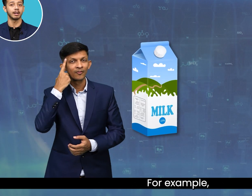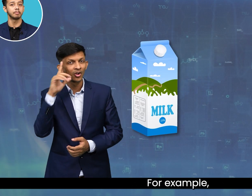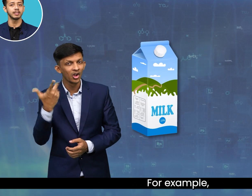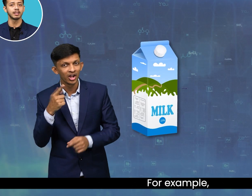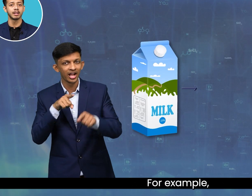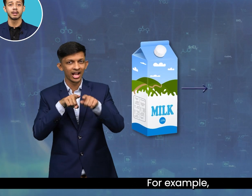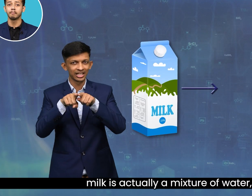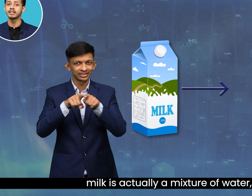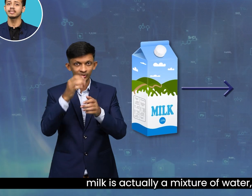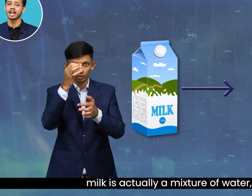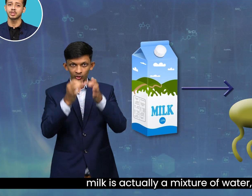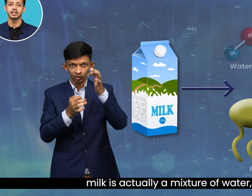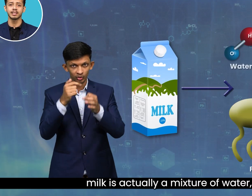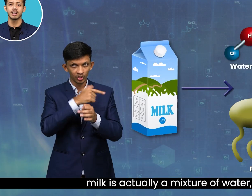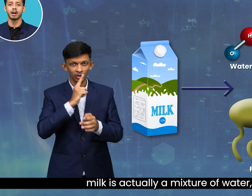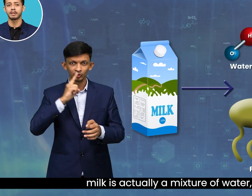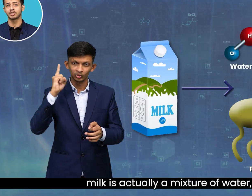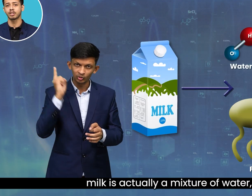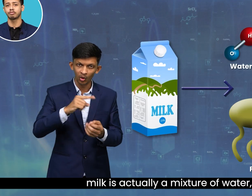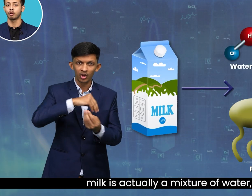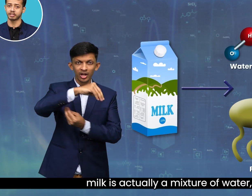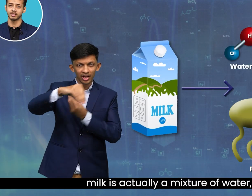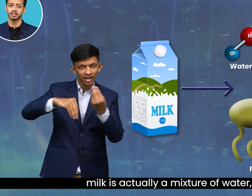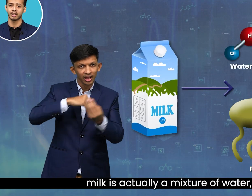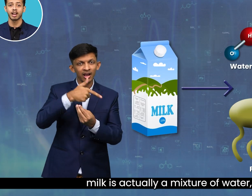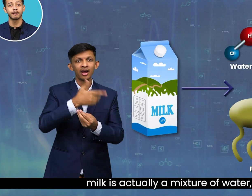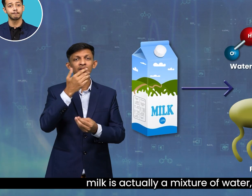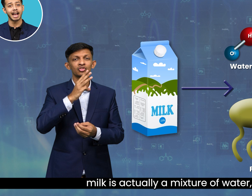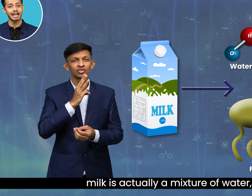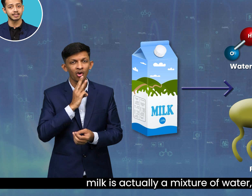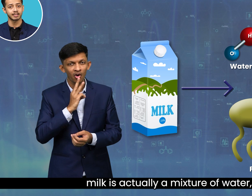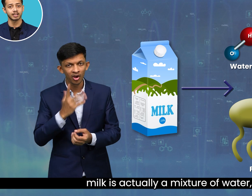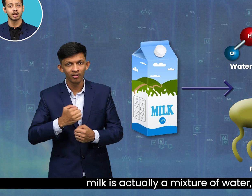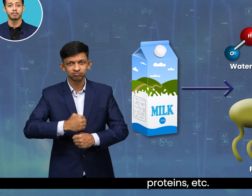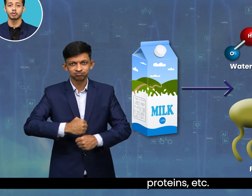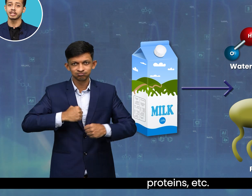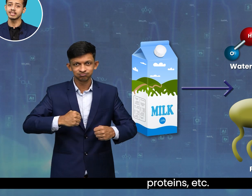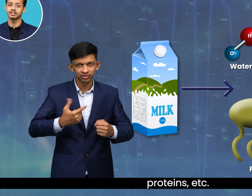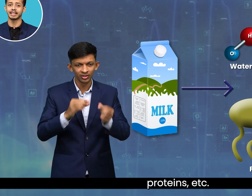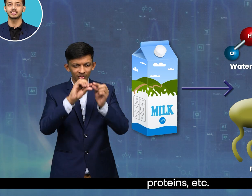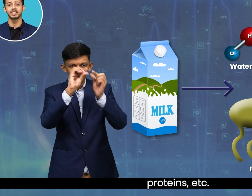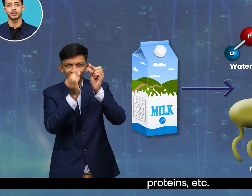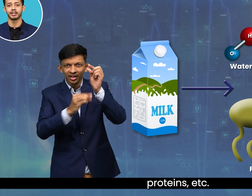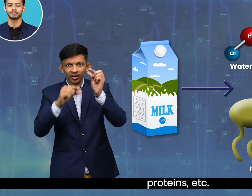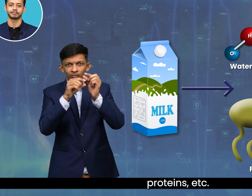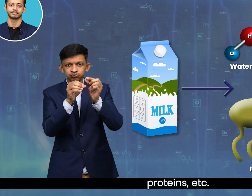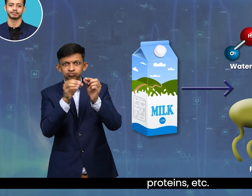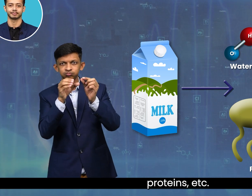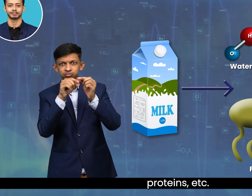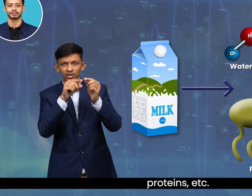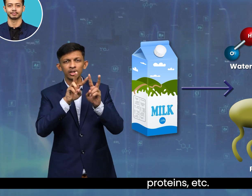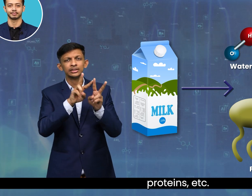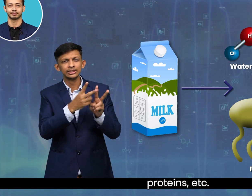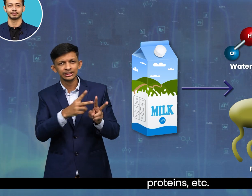For example, milk is actually a mixture of water, fat, proteins, etc.